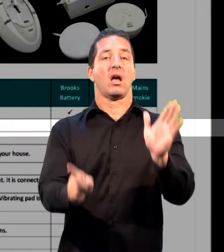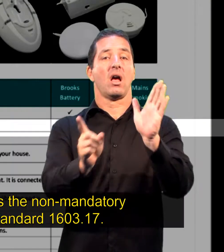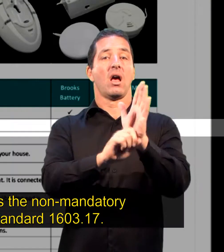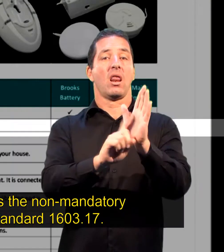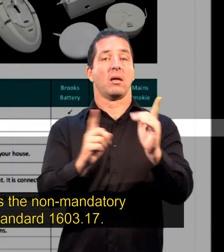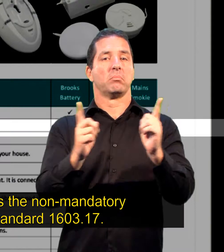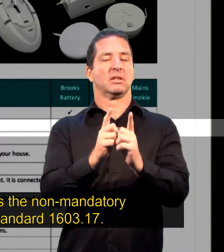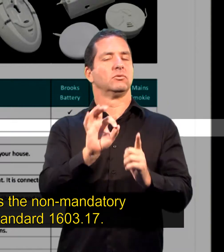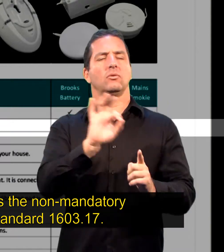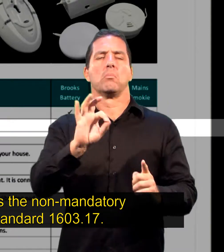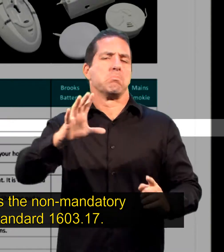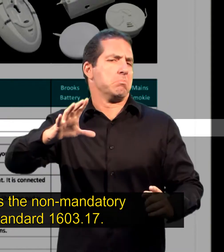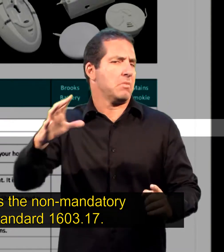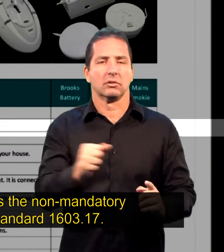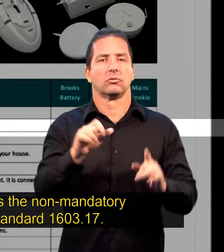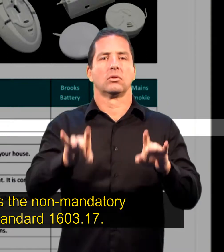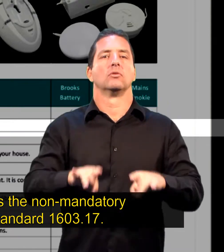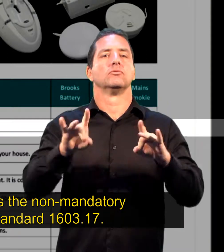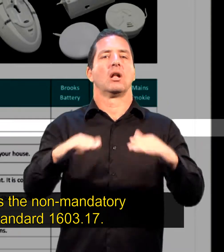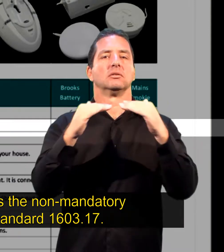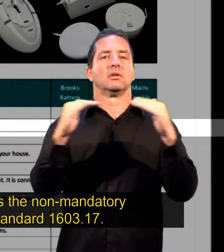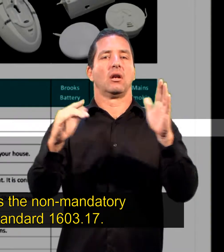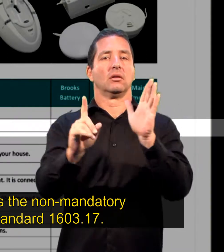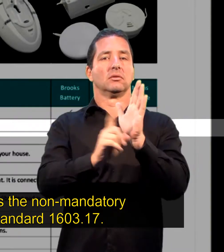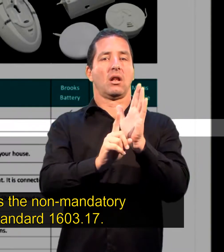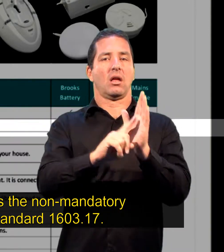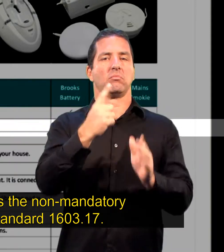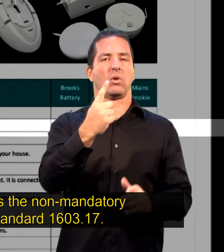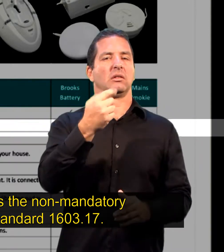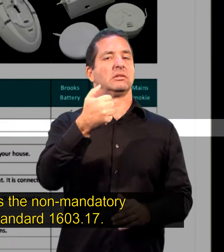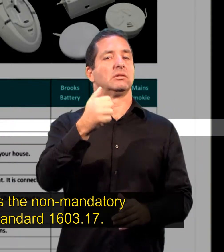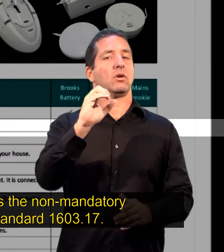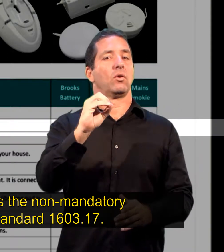The alarm meets the non-mandatory Australian Standard